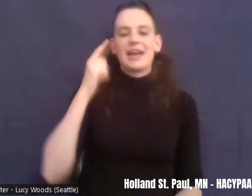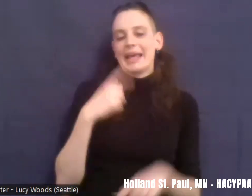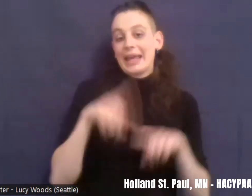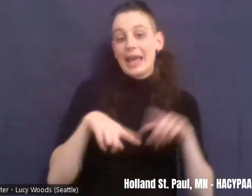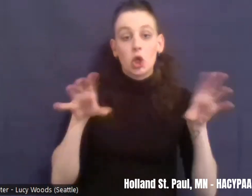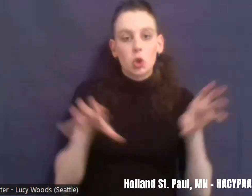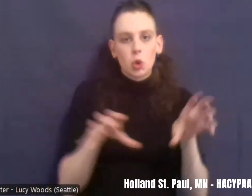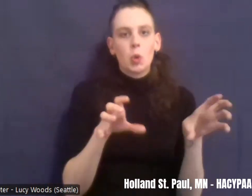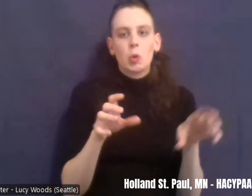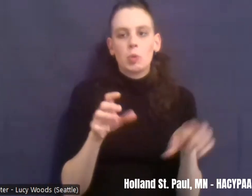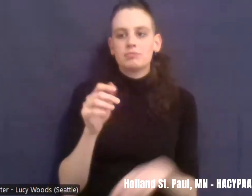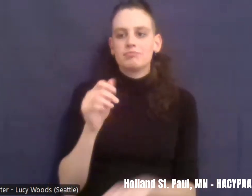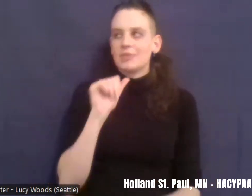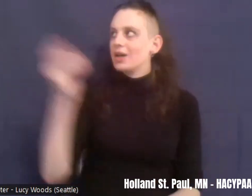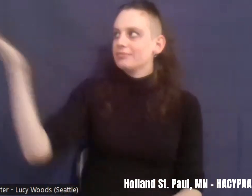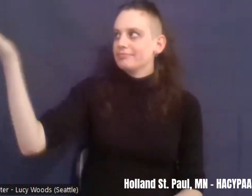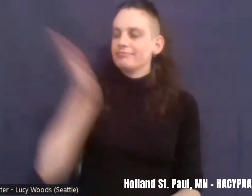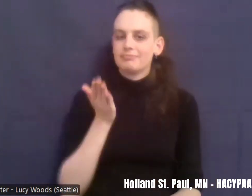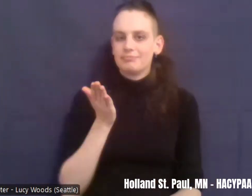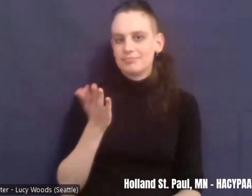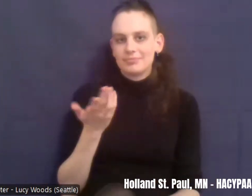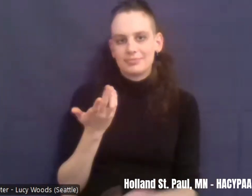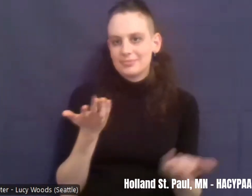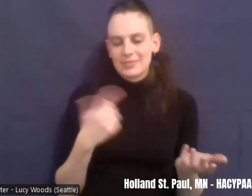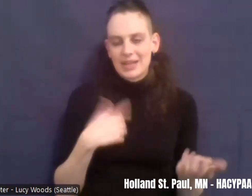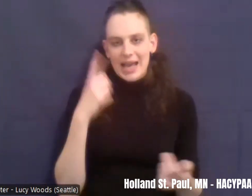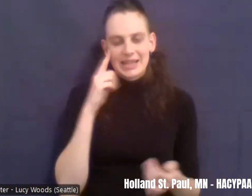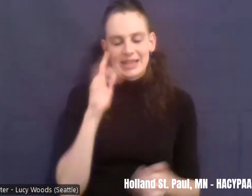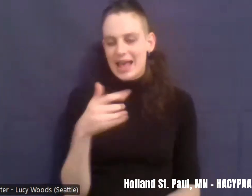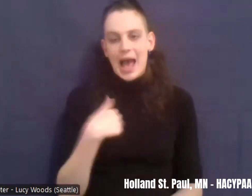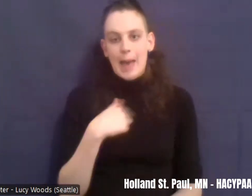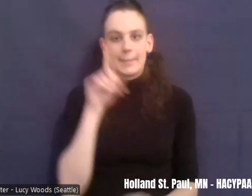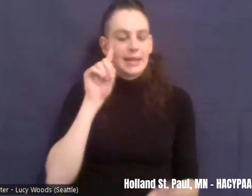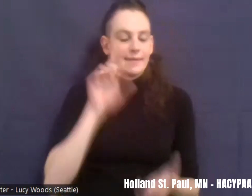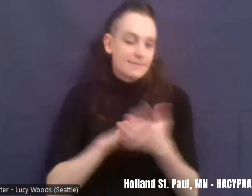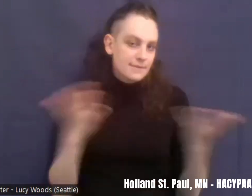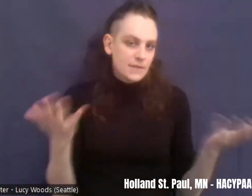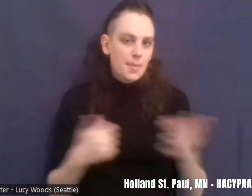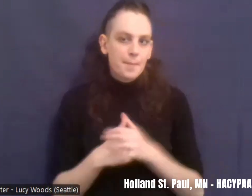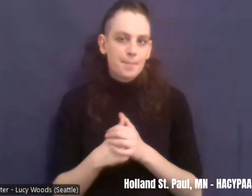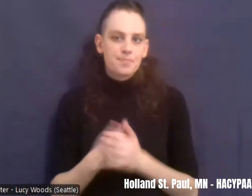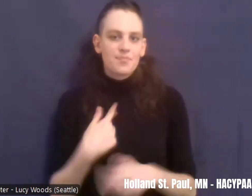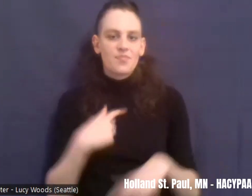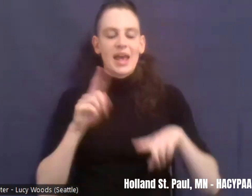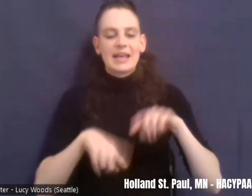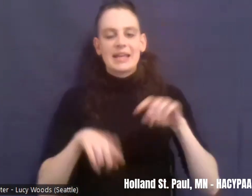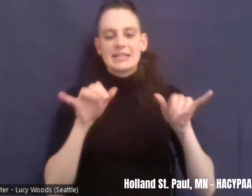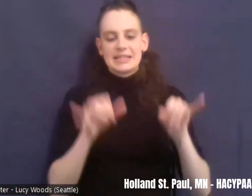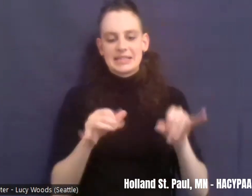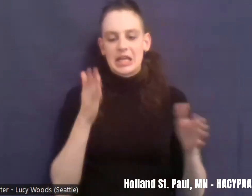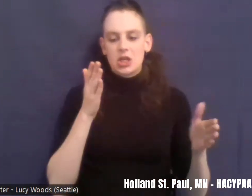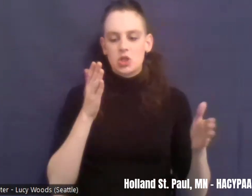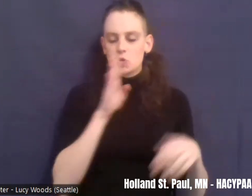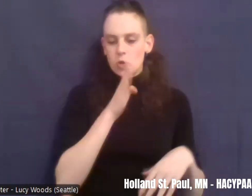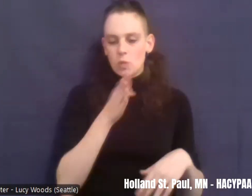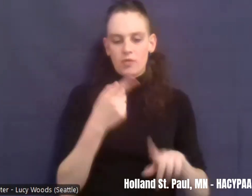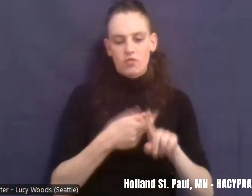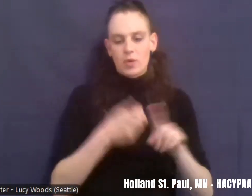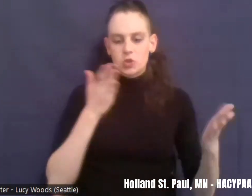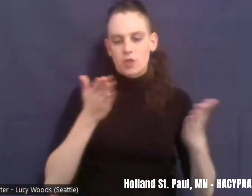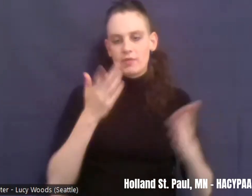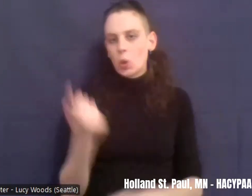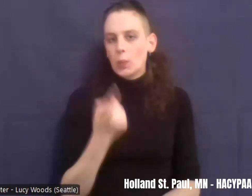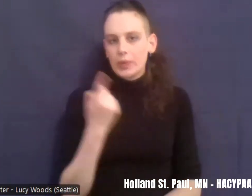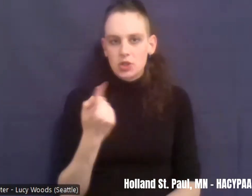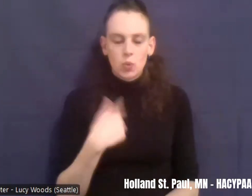put it in my lap. It's like what I truly believe. But like that doesn't like I can't stay sober just off of like service alone. So like I meet with